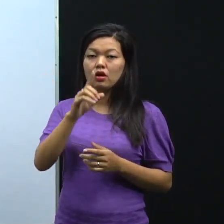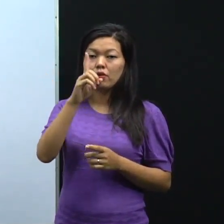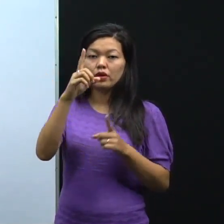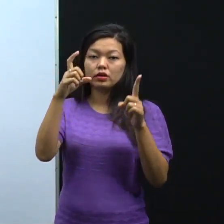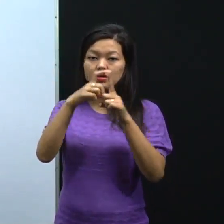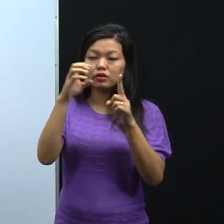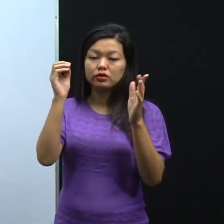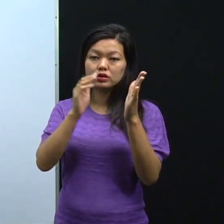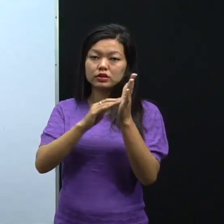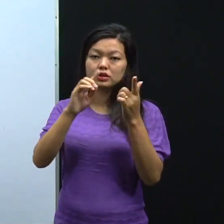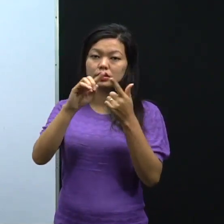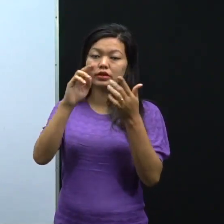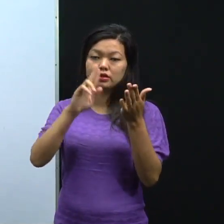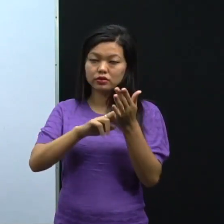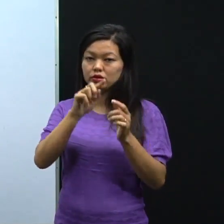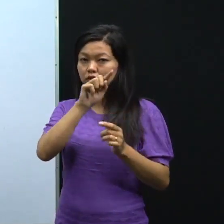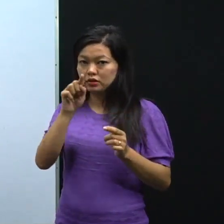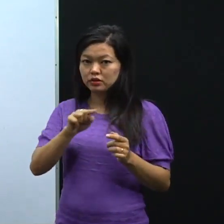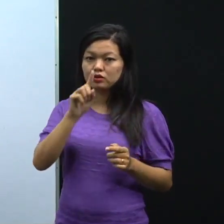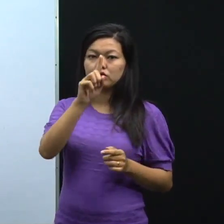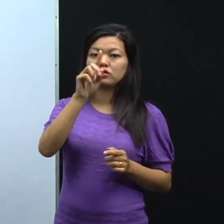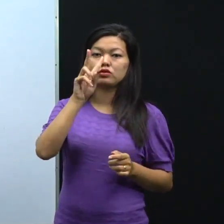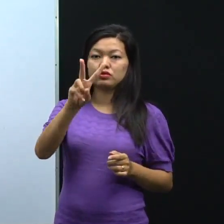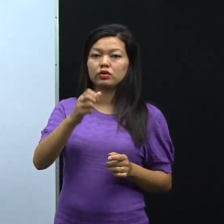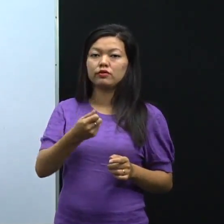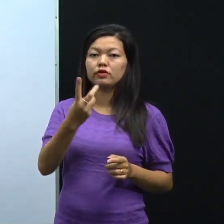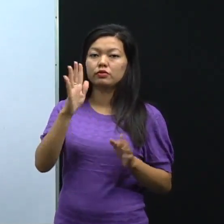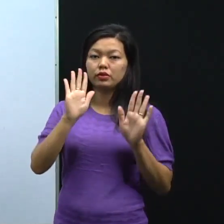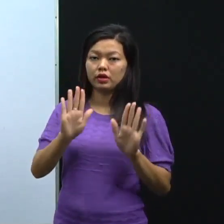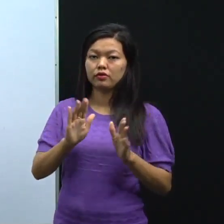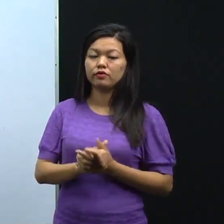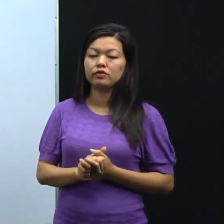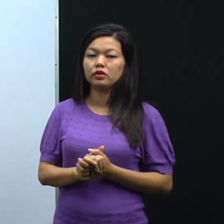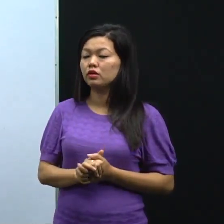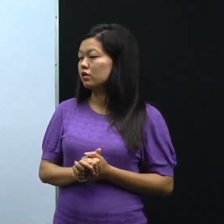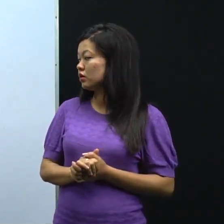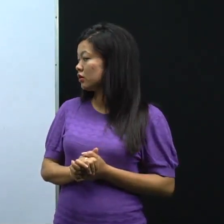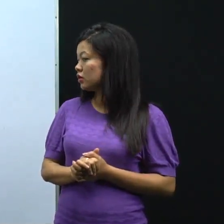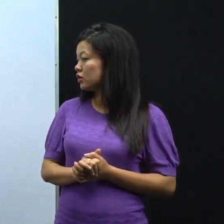1 dozen there is 12 number, right? Or suppose